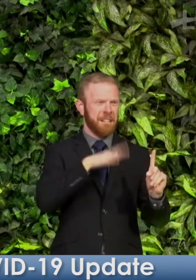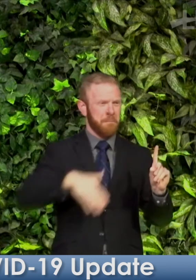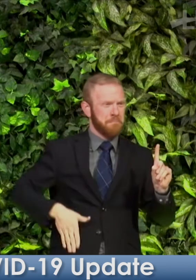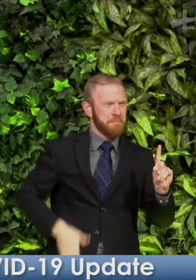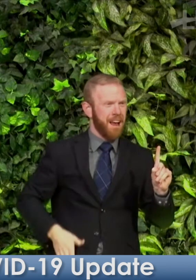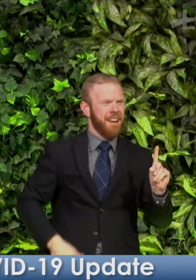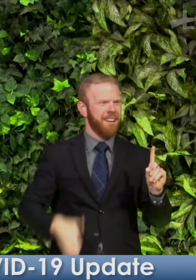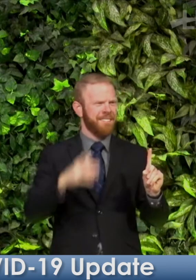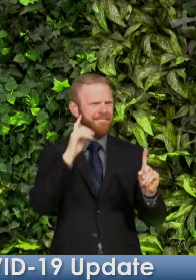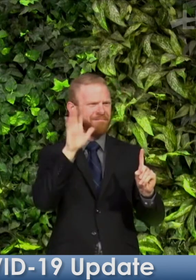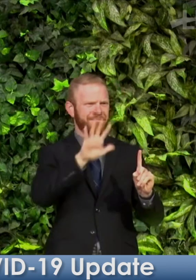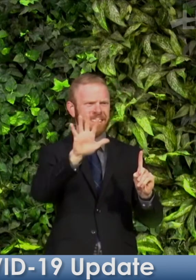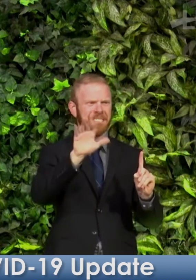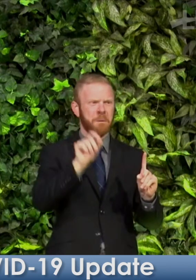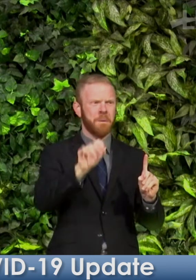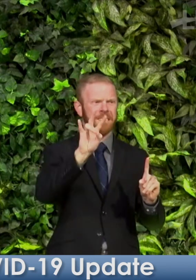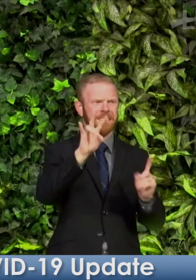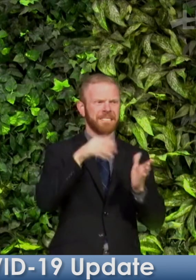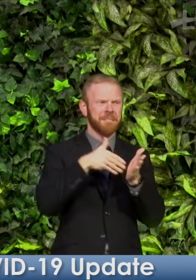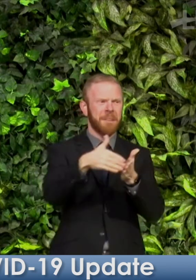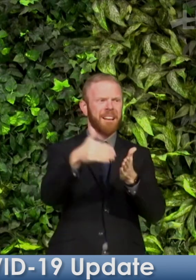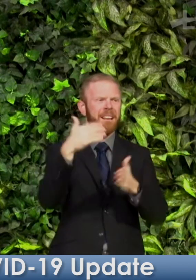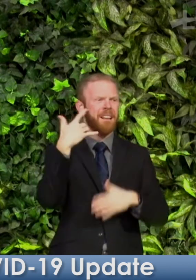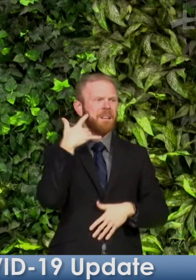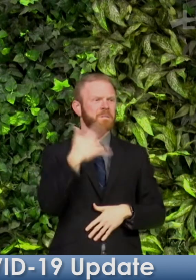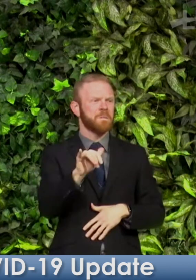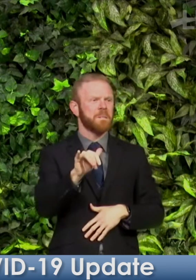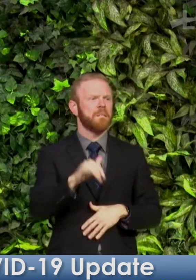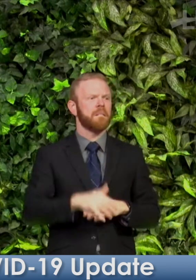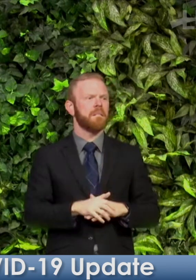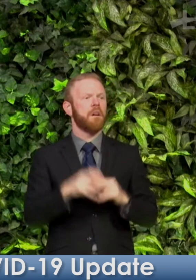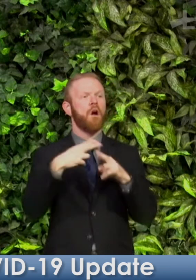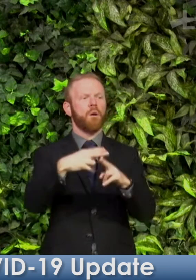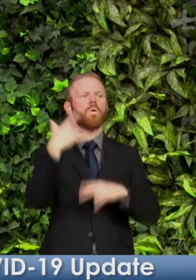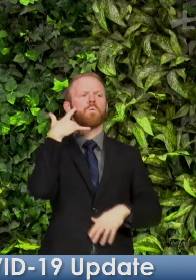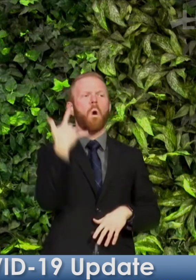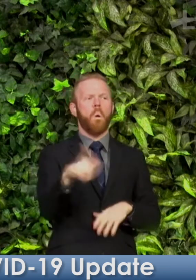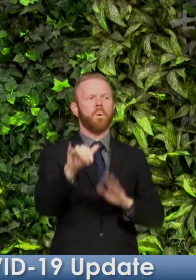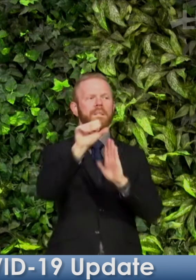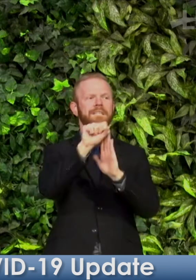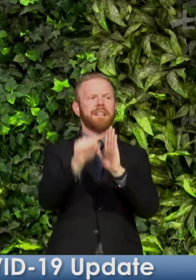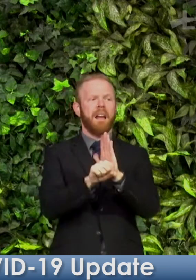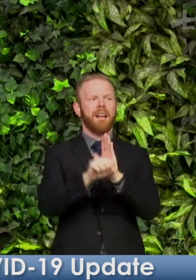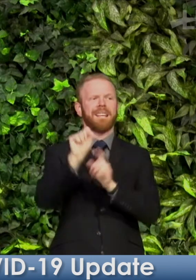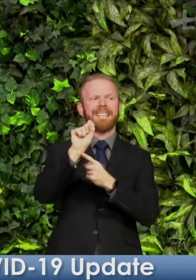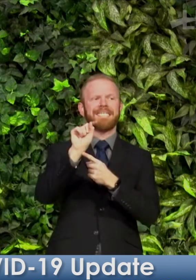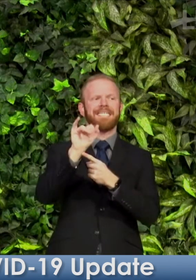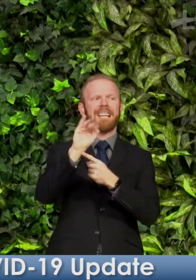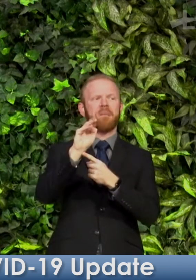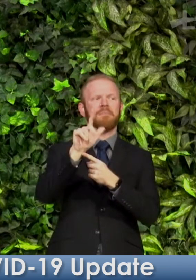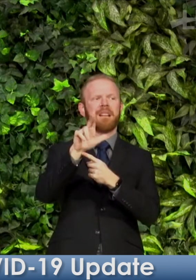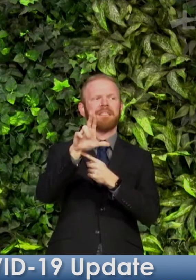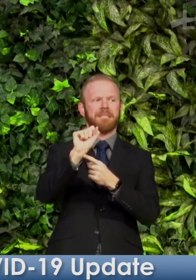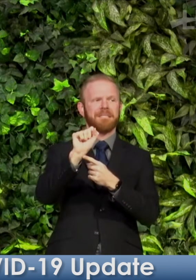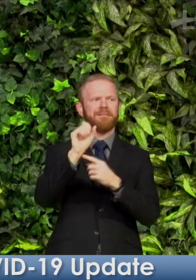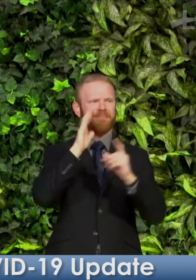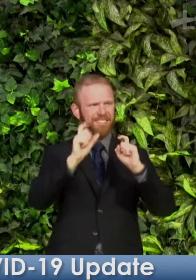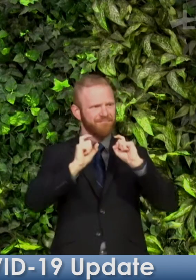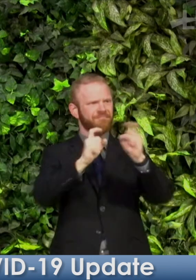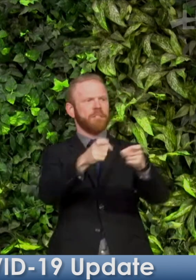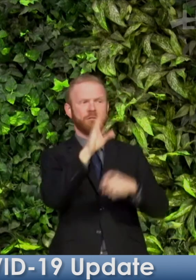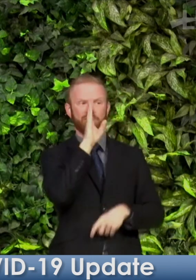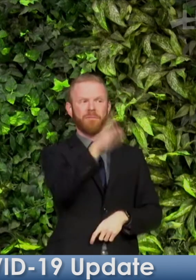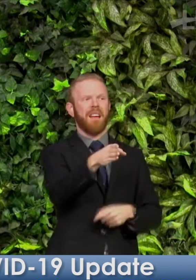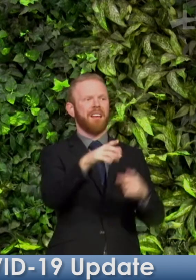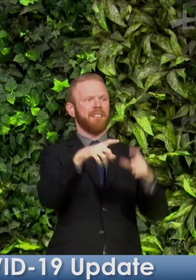Californians, what we call the Golden State Stimulus, direct checks that will also be part of the package that gets done tomorrow.